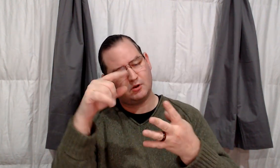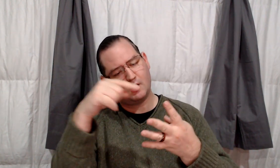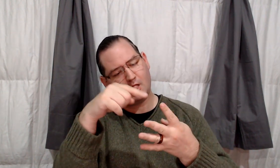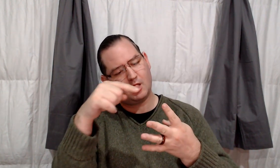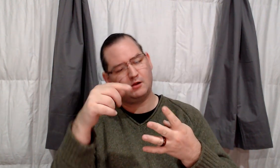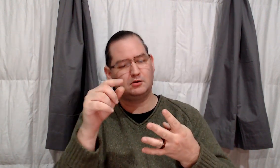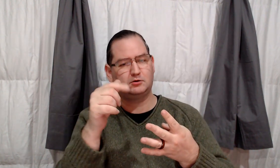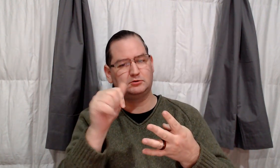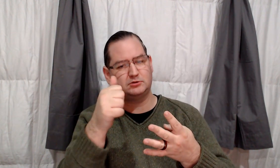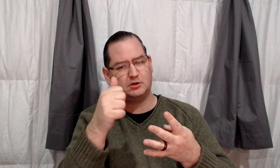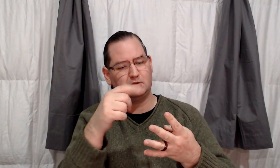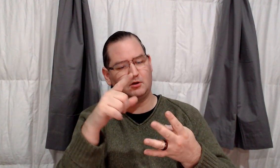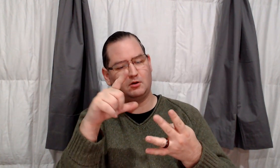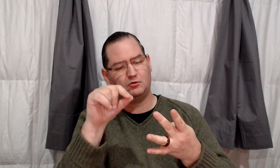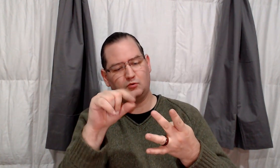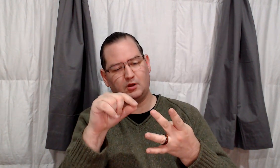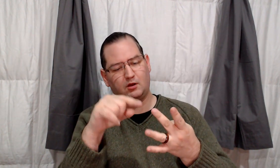imagine it's an hour from now.